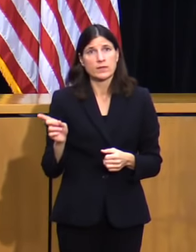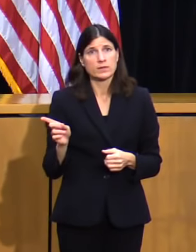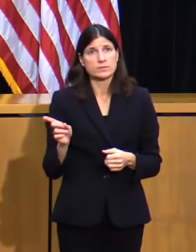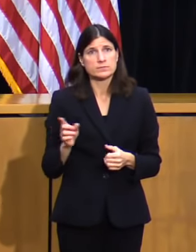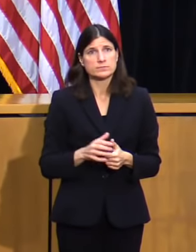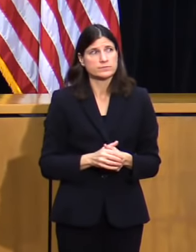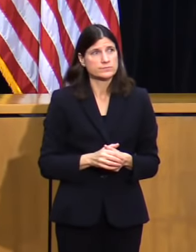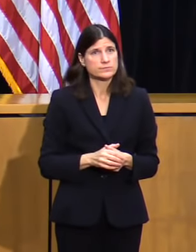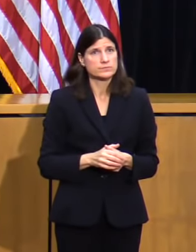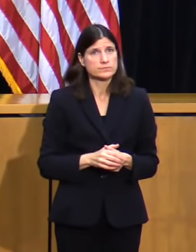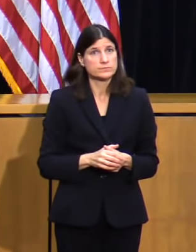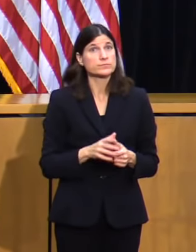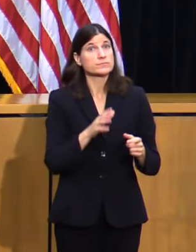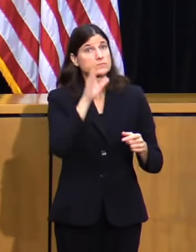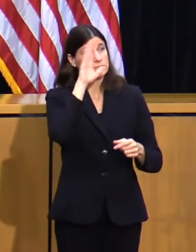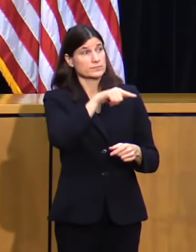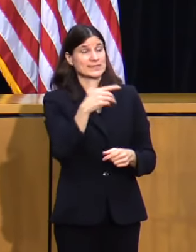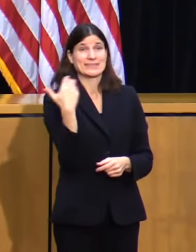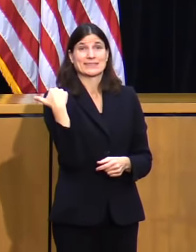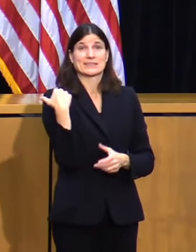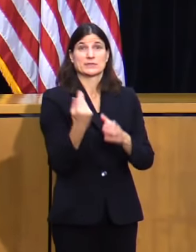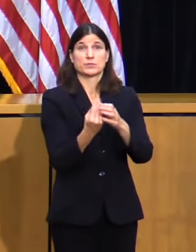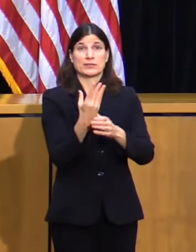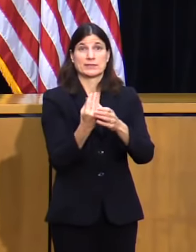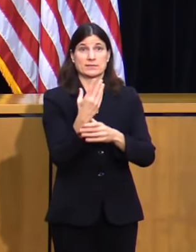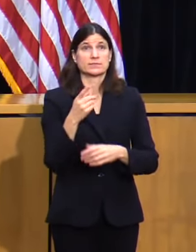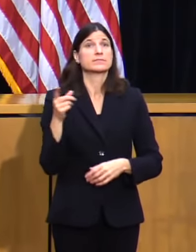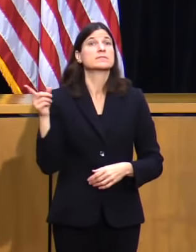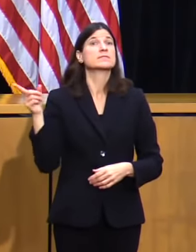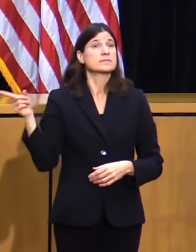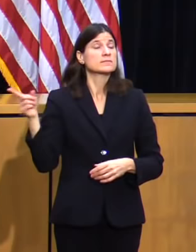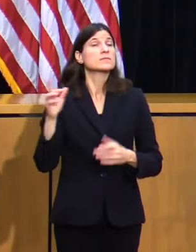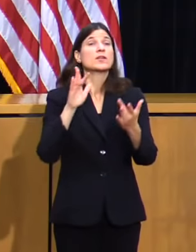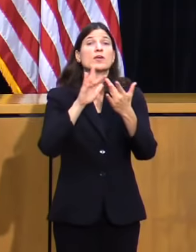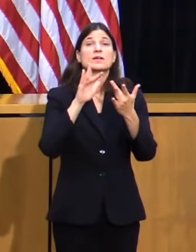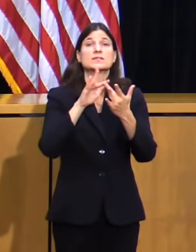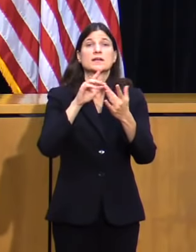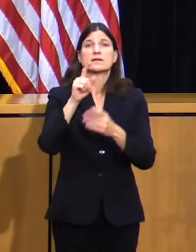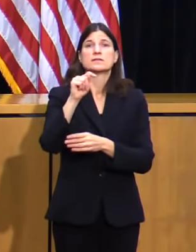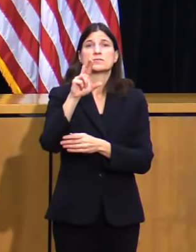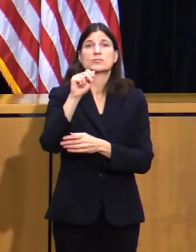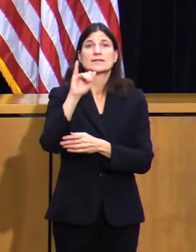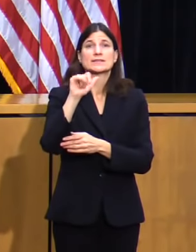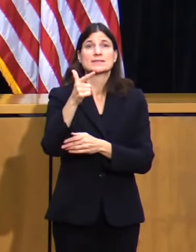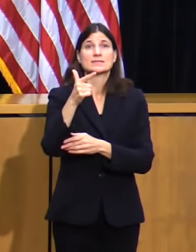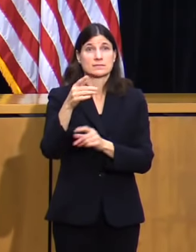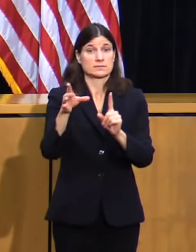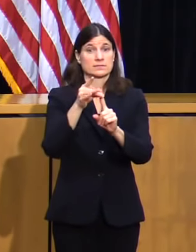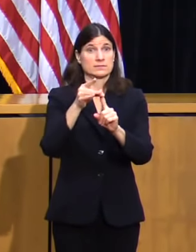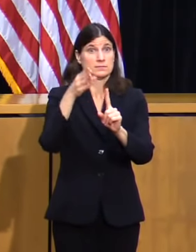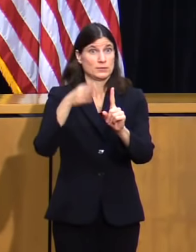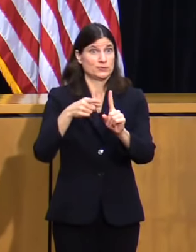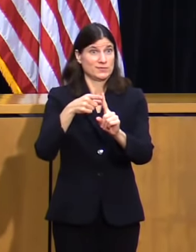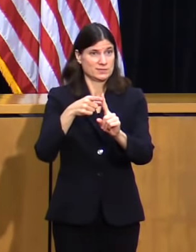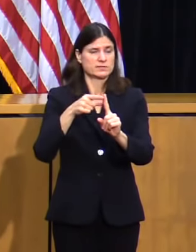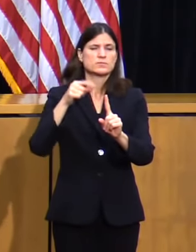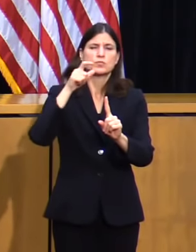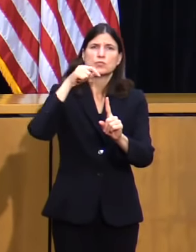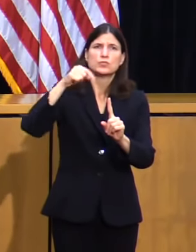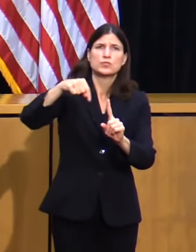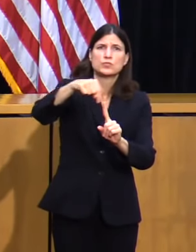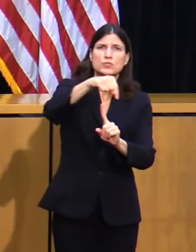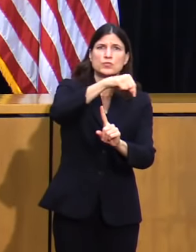Contact Tracing Collaborative did about 30% of the state's contact tracing for local boards of health, and now they're more than 60% of, just to give